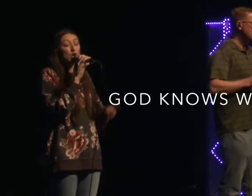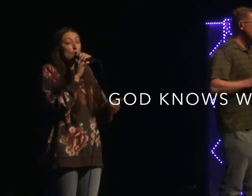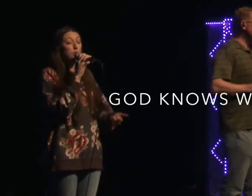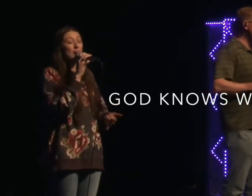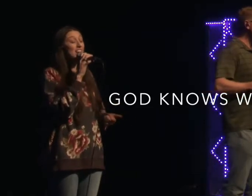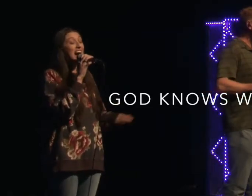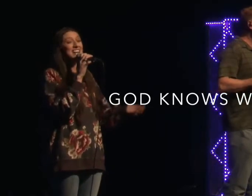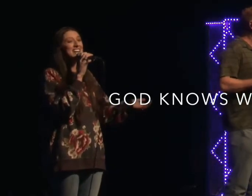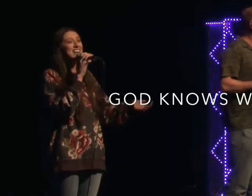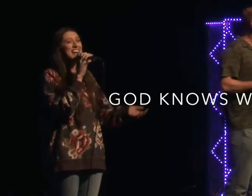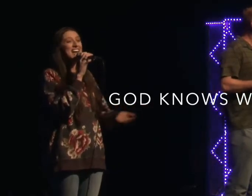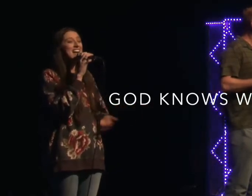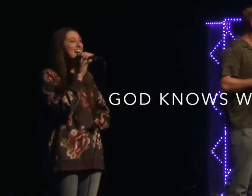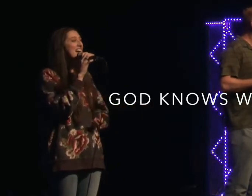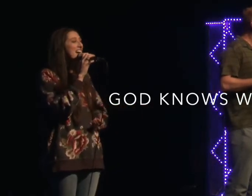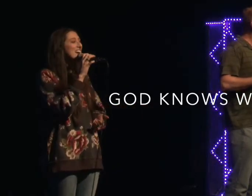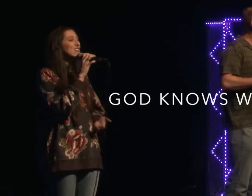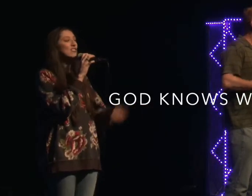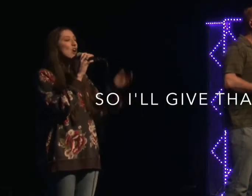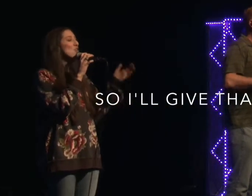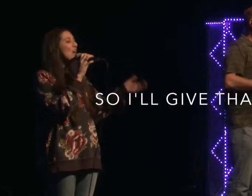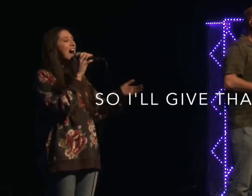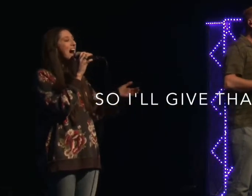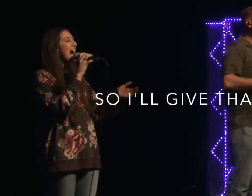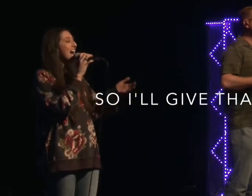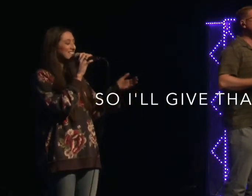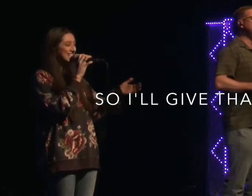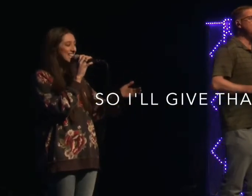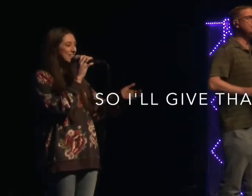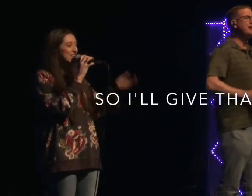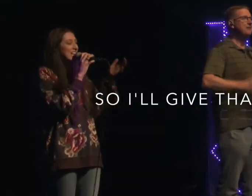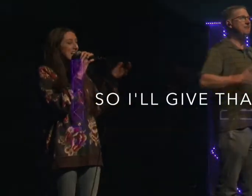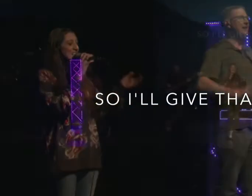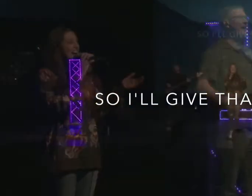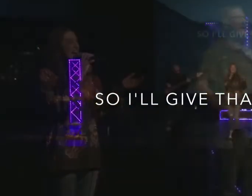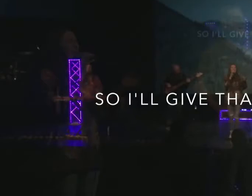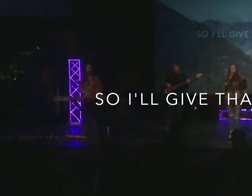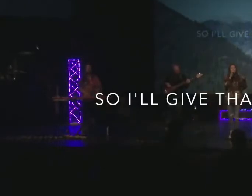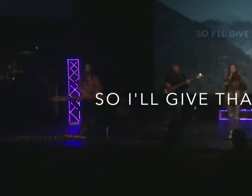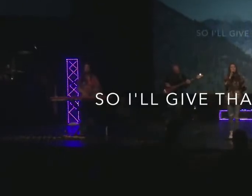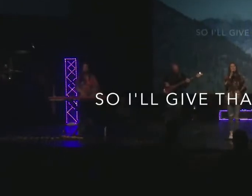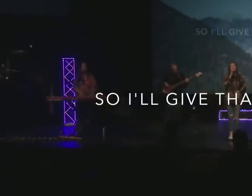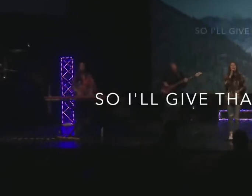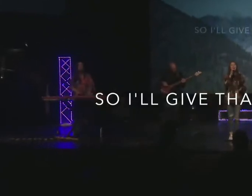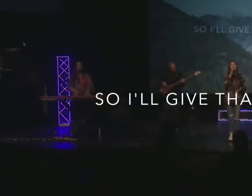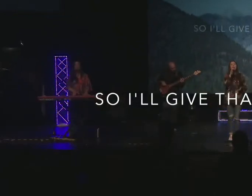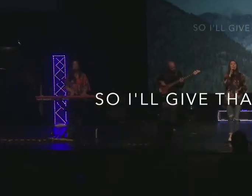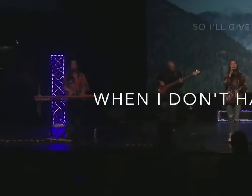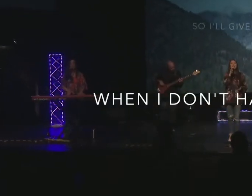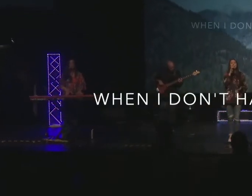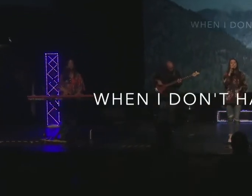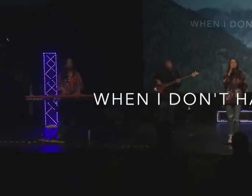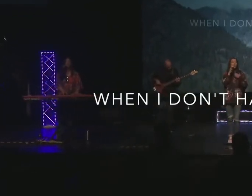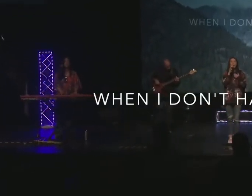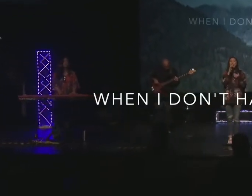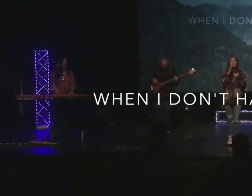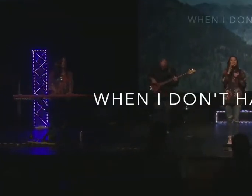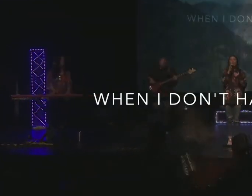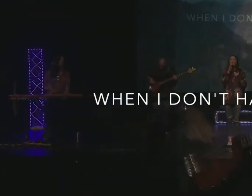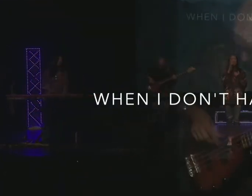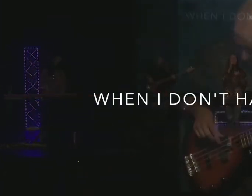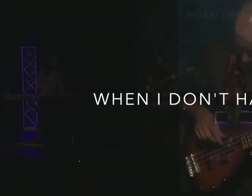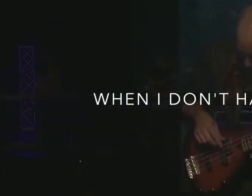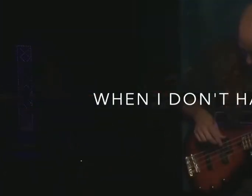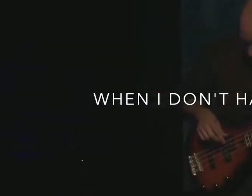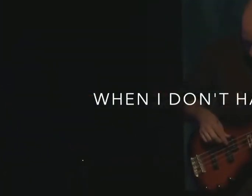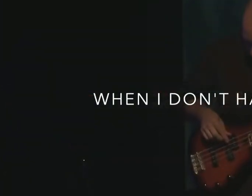knows what I need. So I'll give thanks to God when I